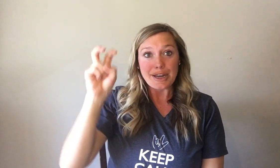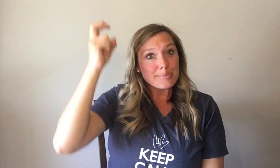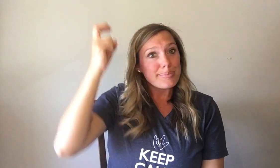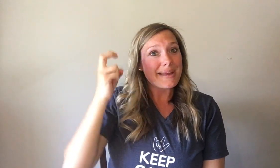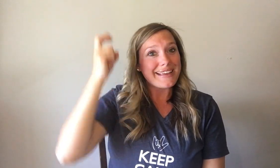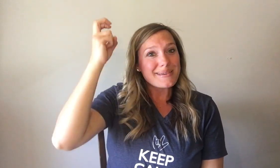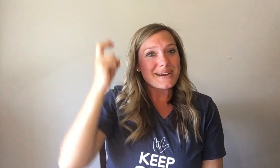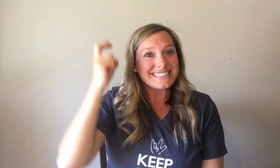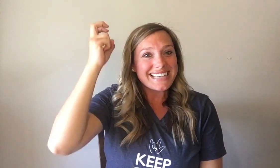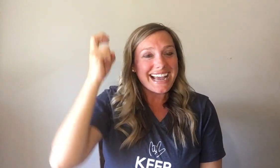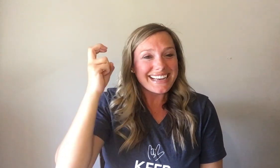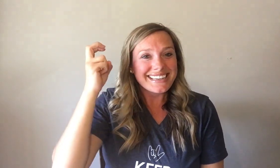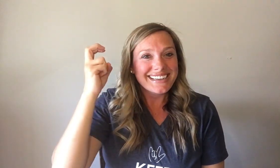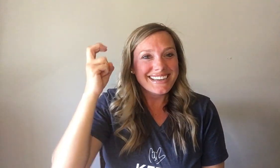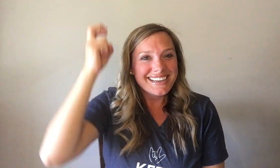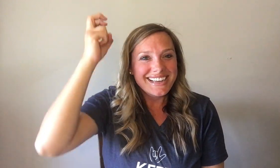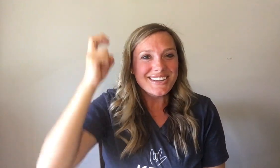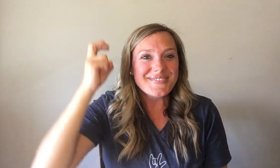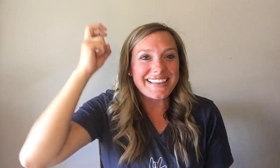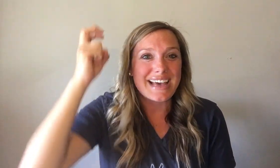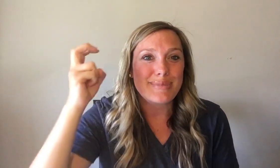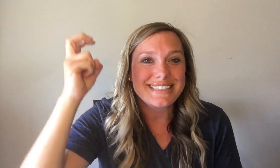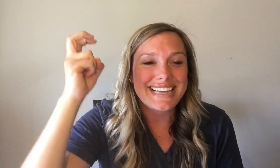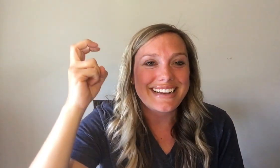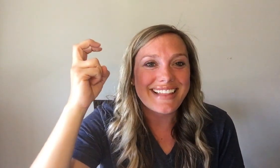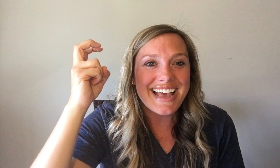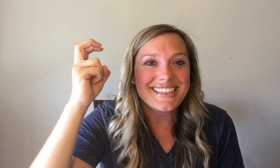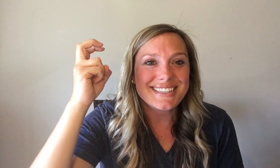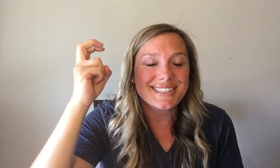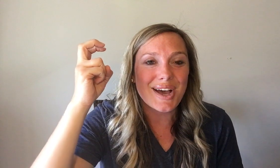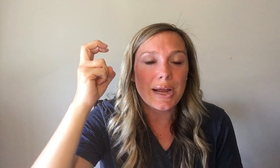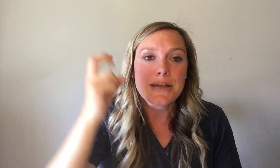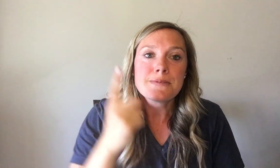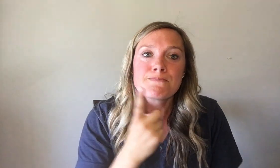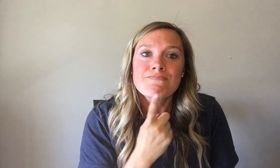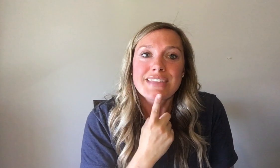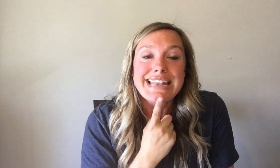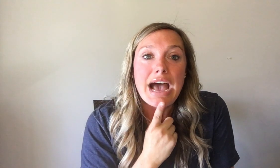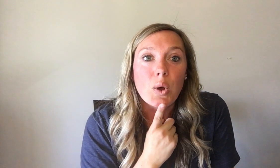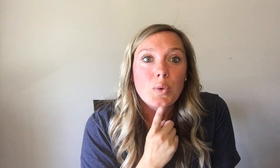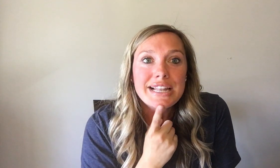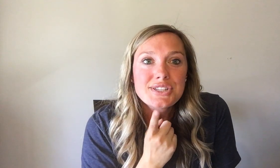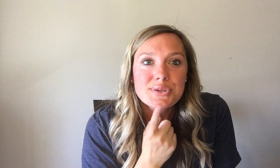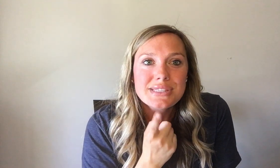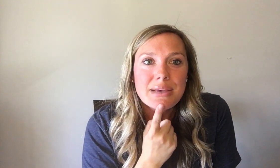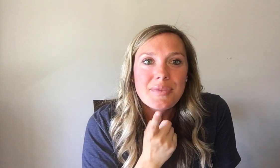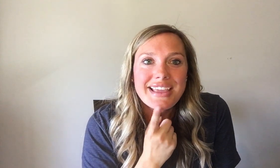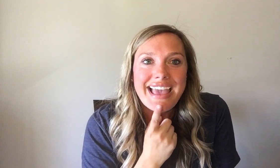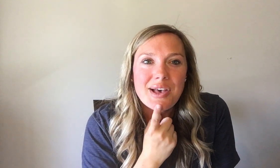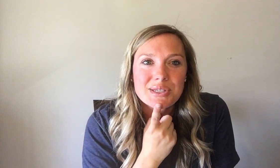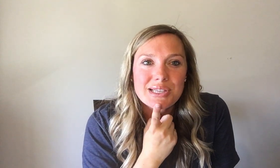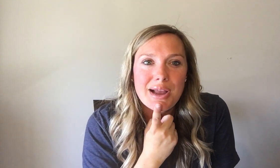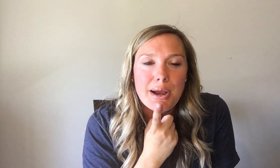you making the bus sign? You make that bus sign a lot in this song. Now, let's do something else on our